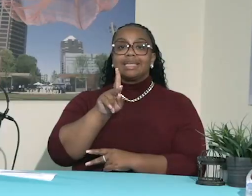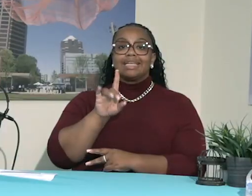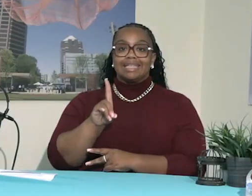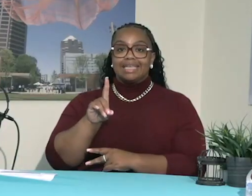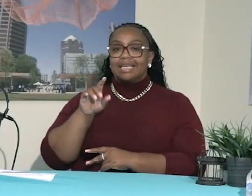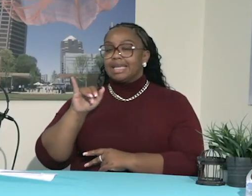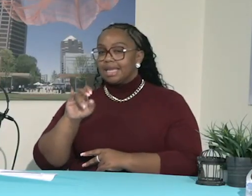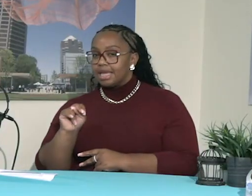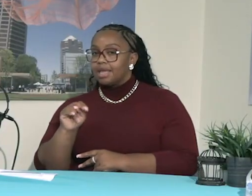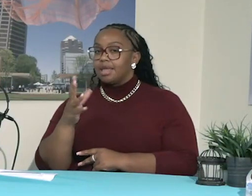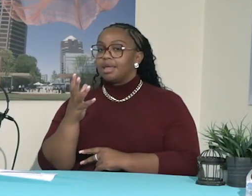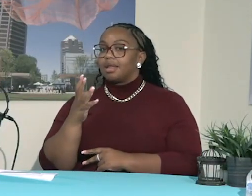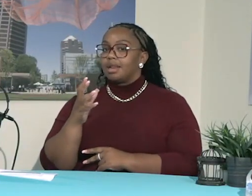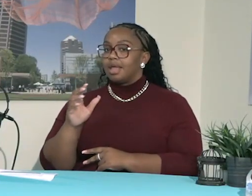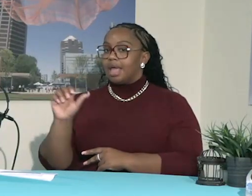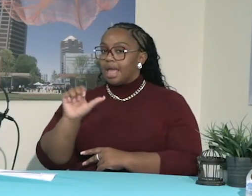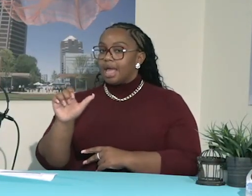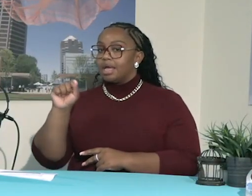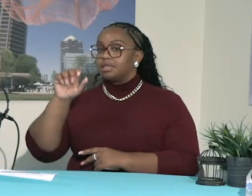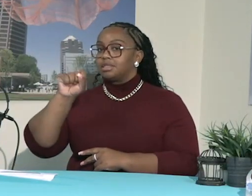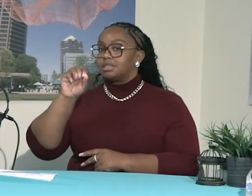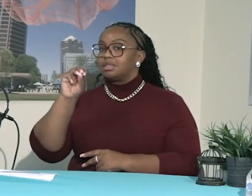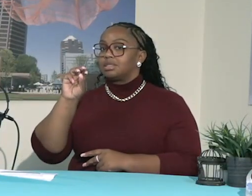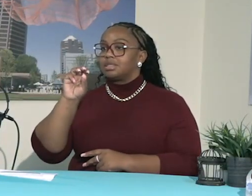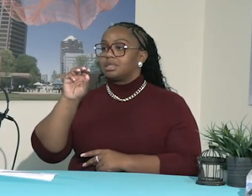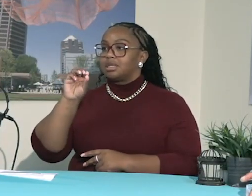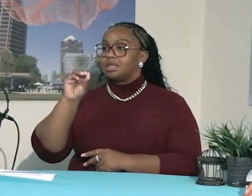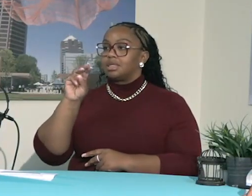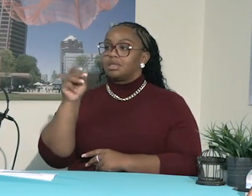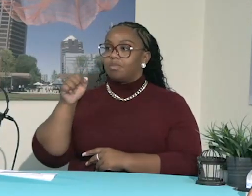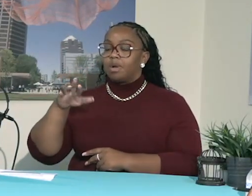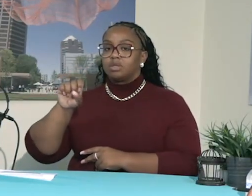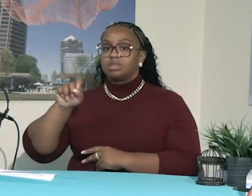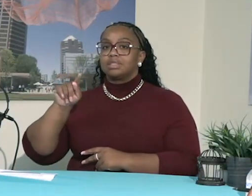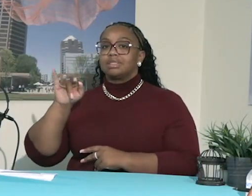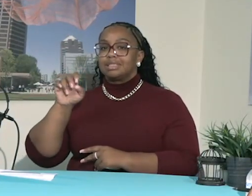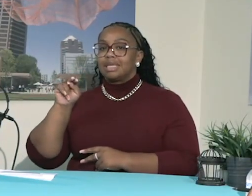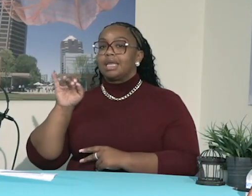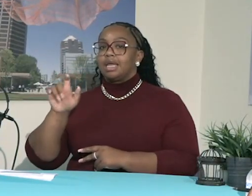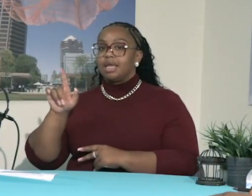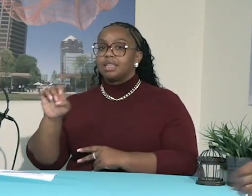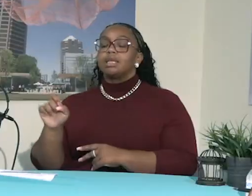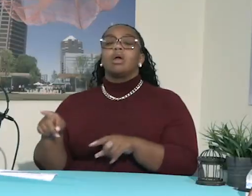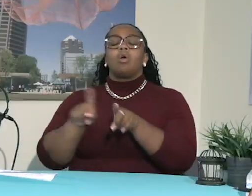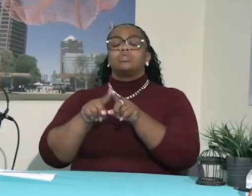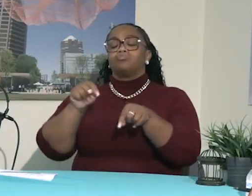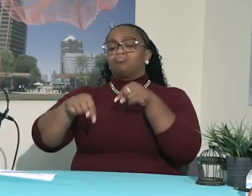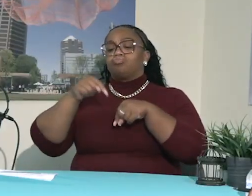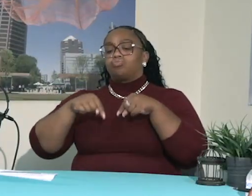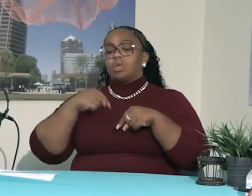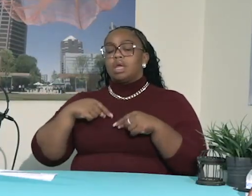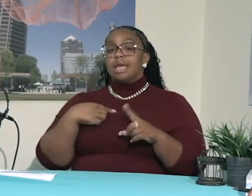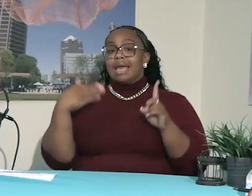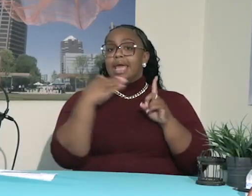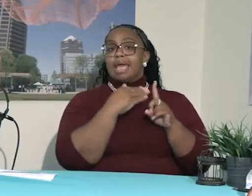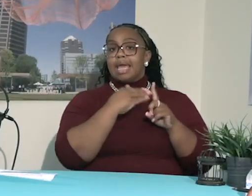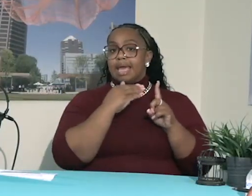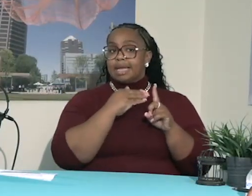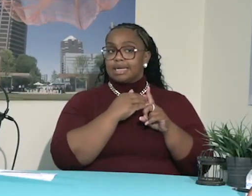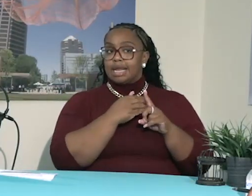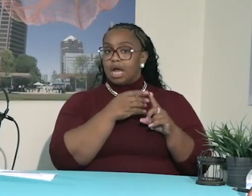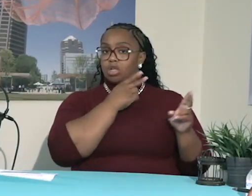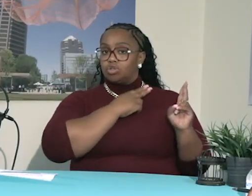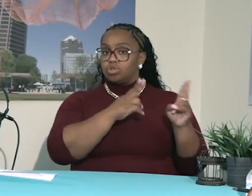also want to back up just for a moment and acknowledge Jacqueline Boone. Jacqueline Boone at the Greensboro Cultural Center, Creative Greensboro, has been a